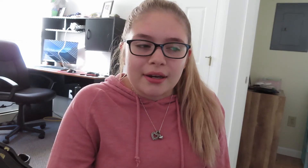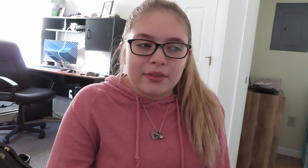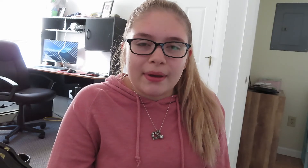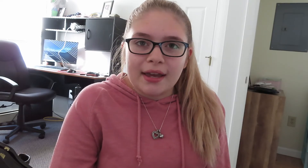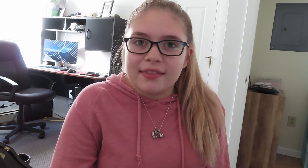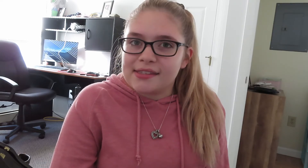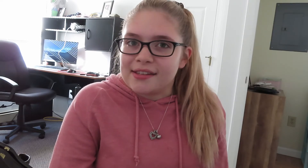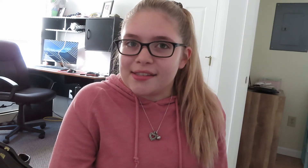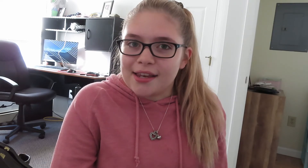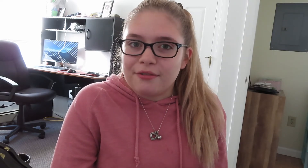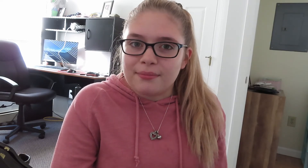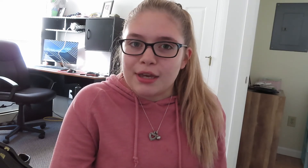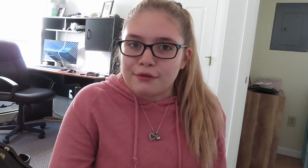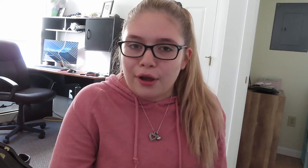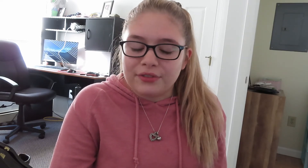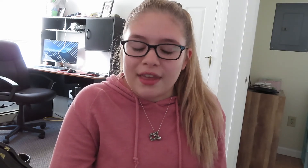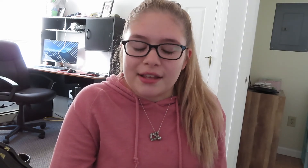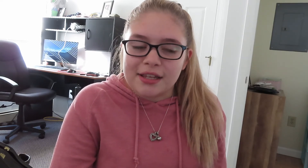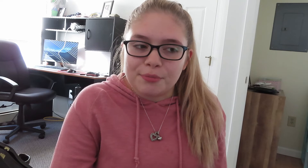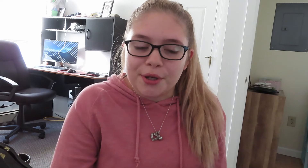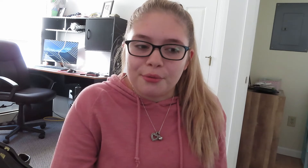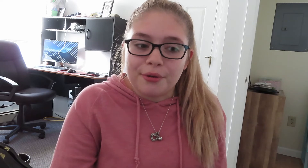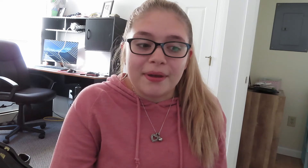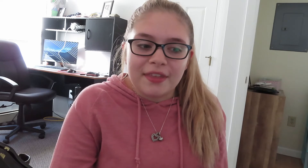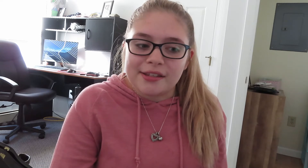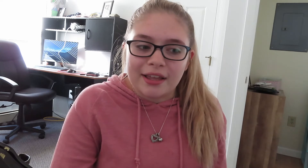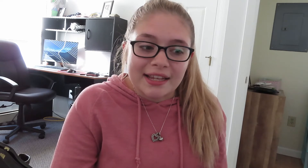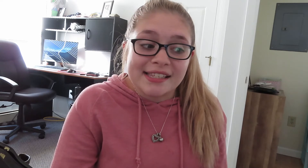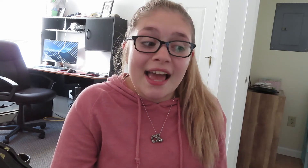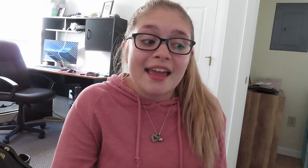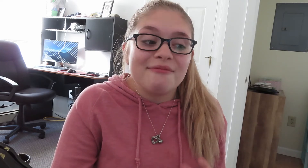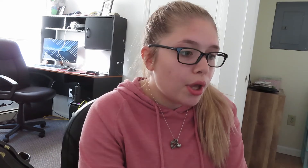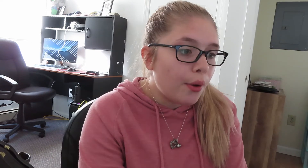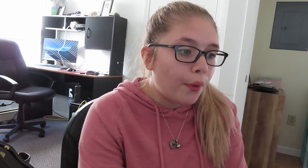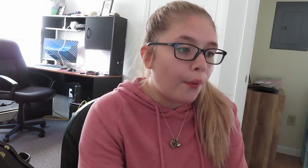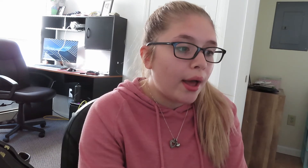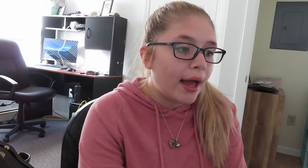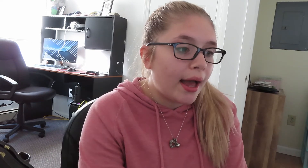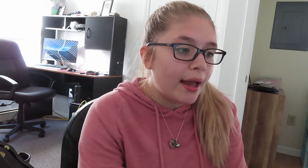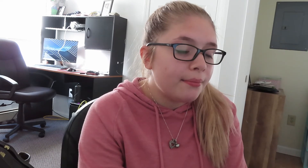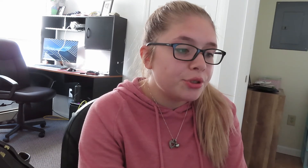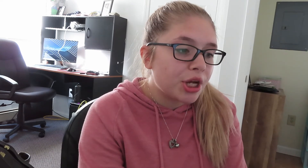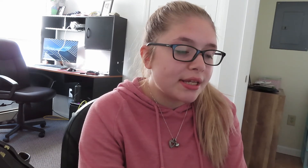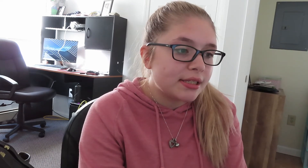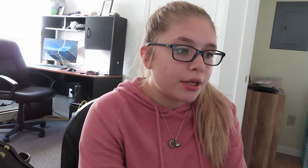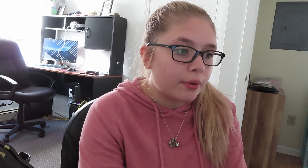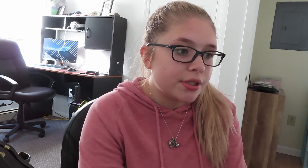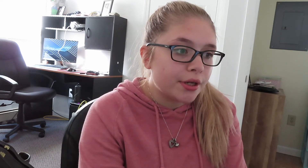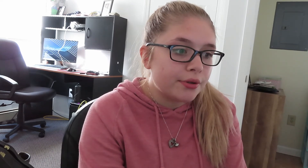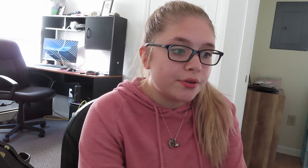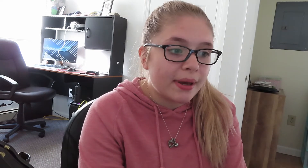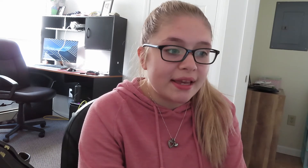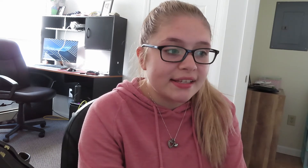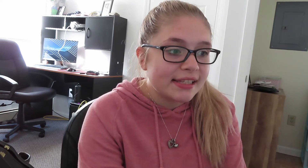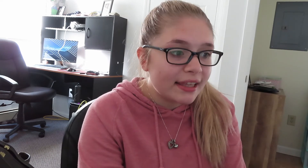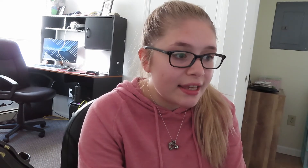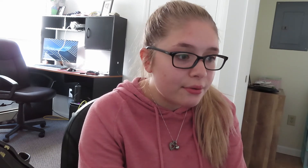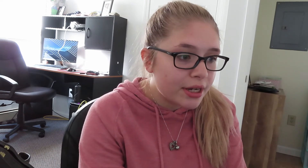bit of the behind the scenes stuff and being involved in that. So that's pretty cool. But that's all I can say. So I'm just going to go do my sign language